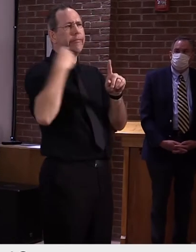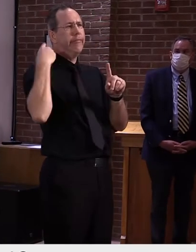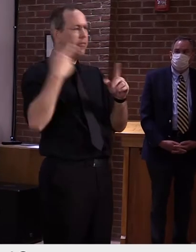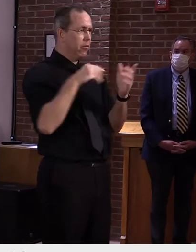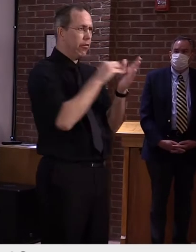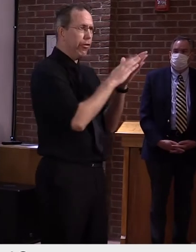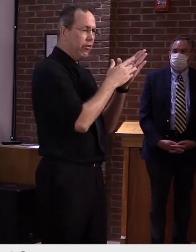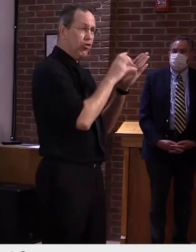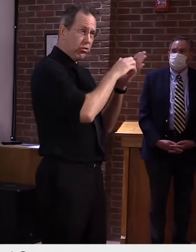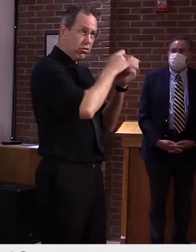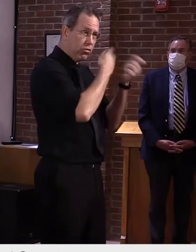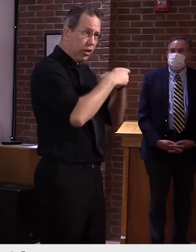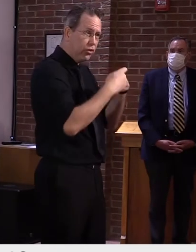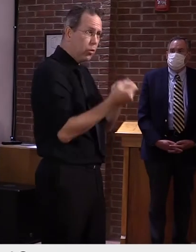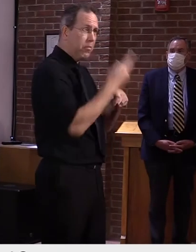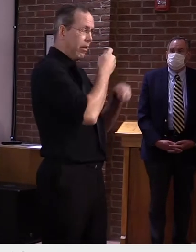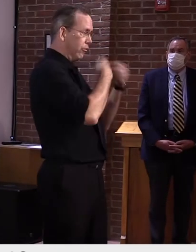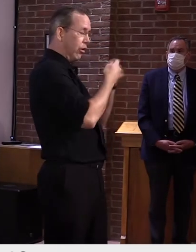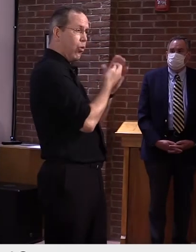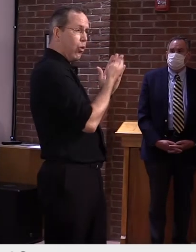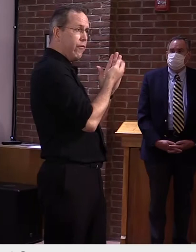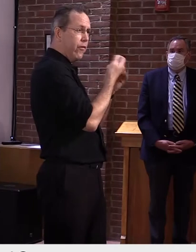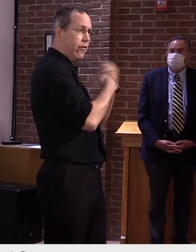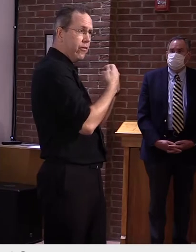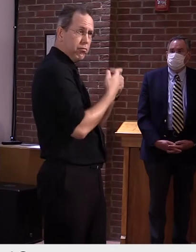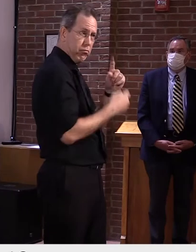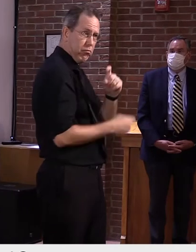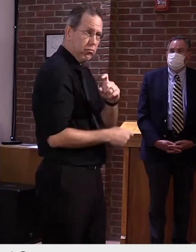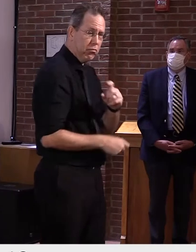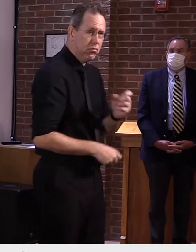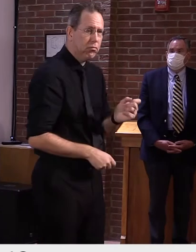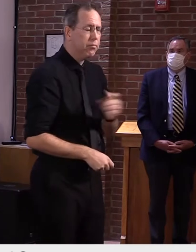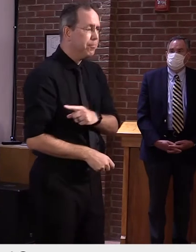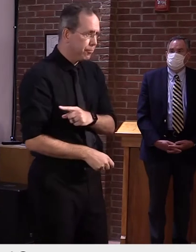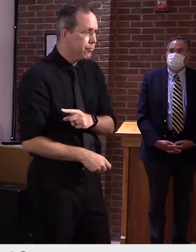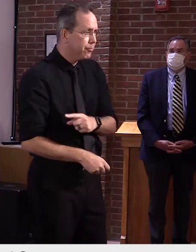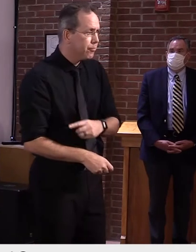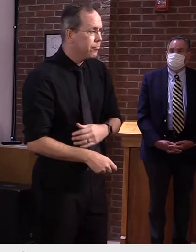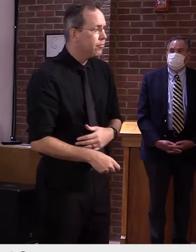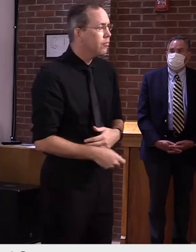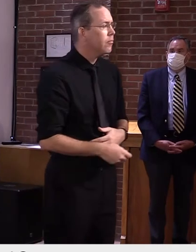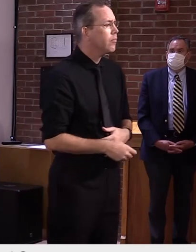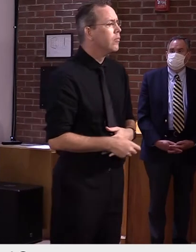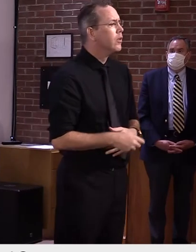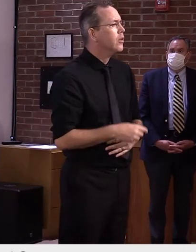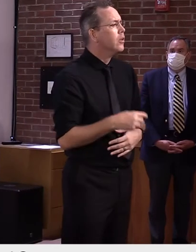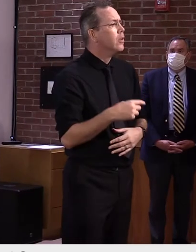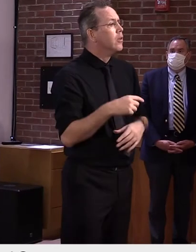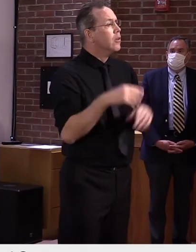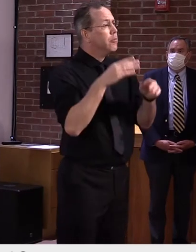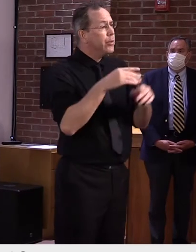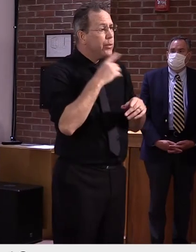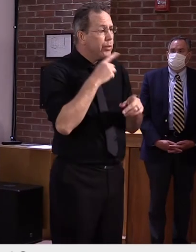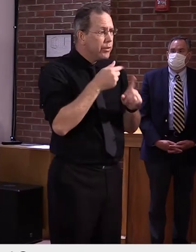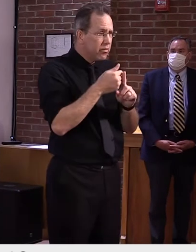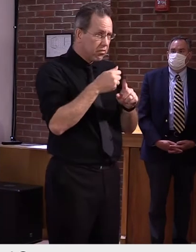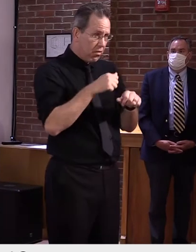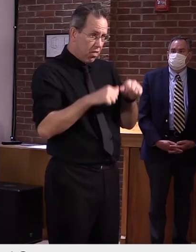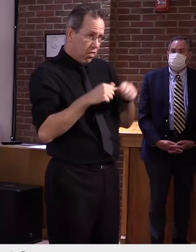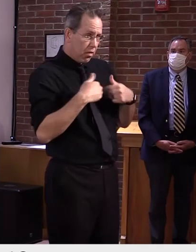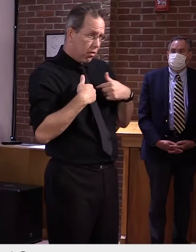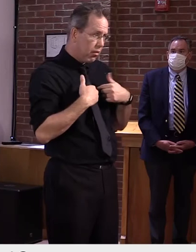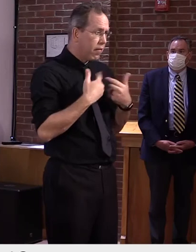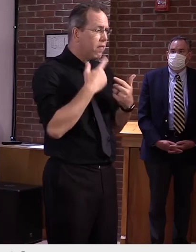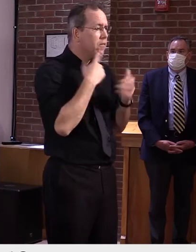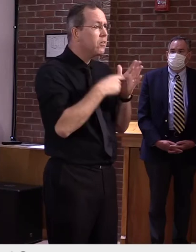We are not counting probable cases in our case counts that we report at the state and federal